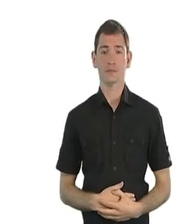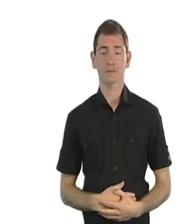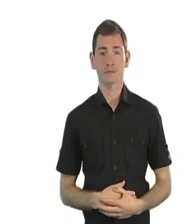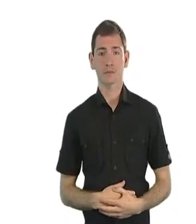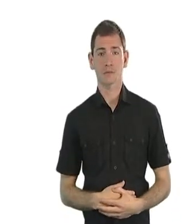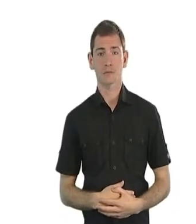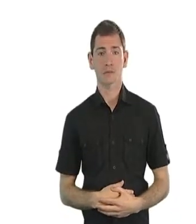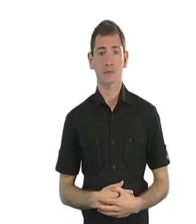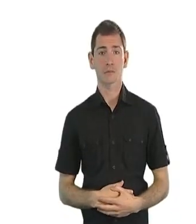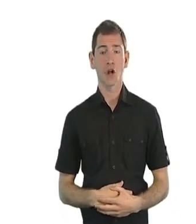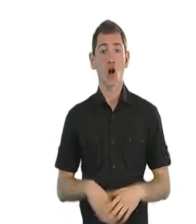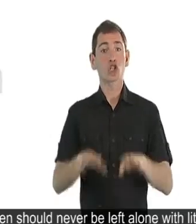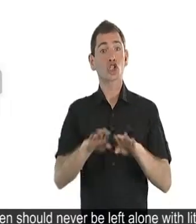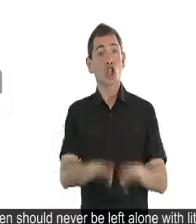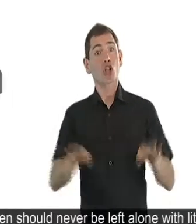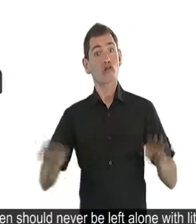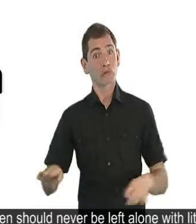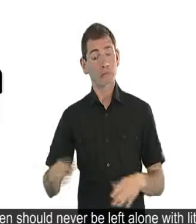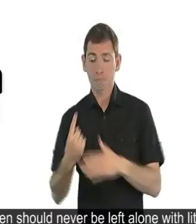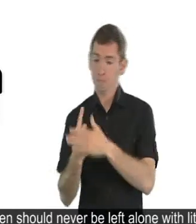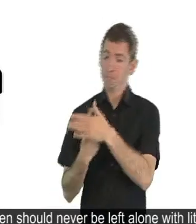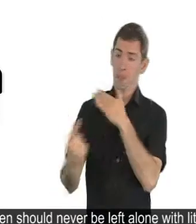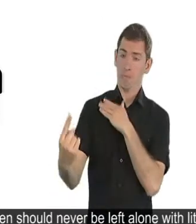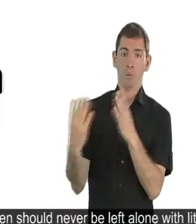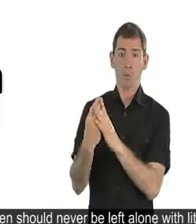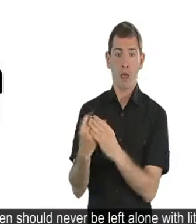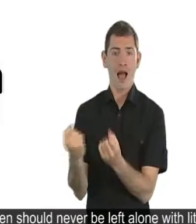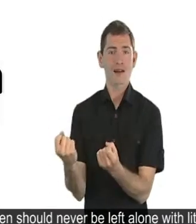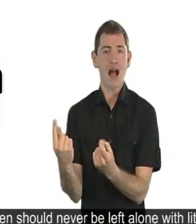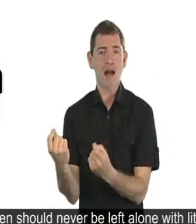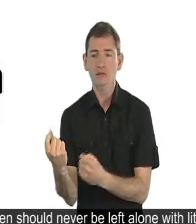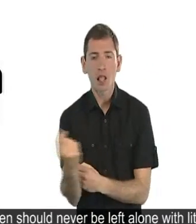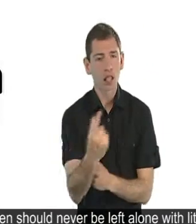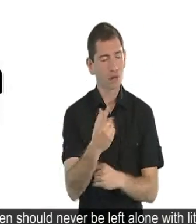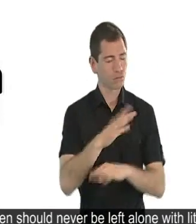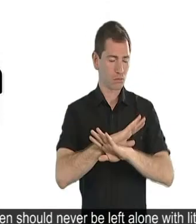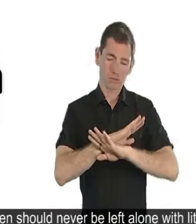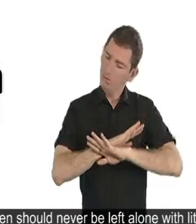Children should never be left alone with lit candles.